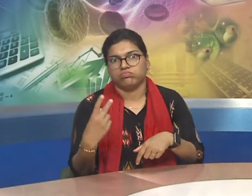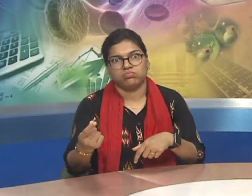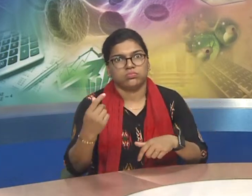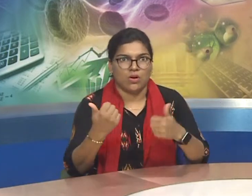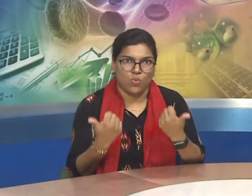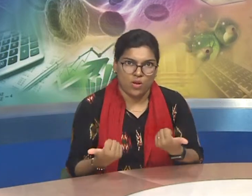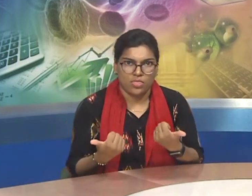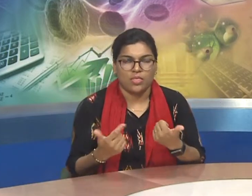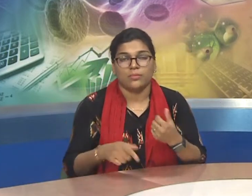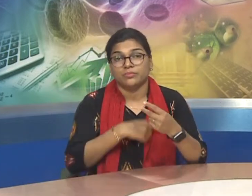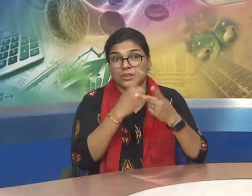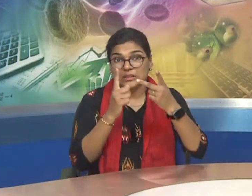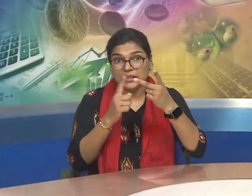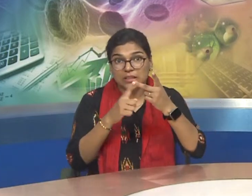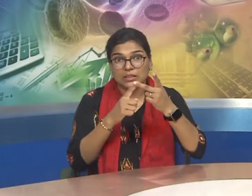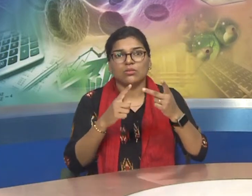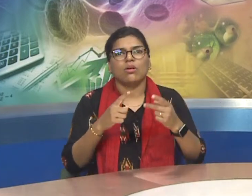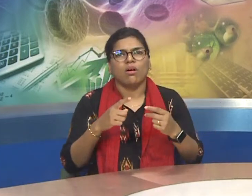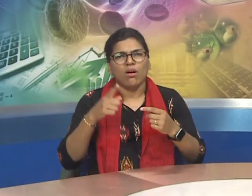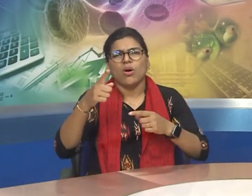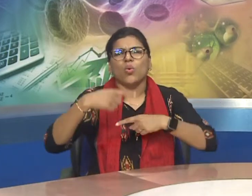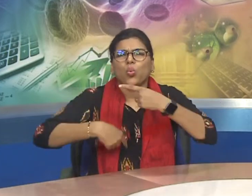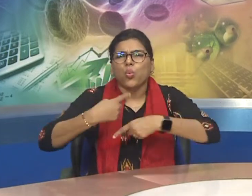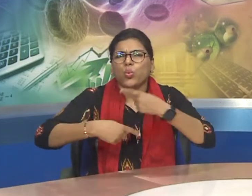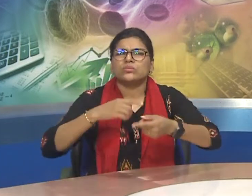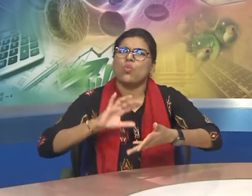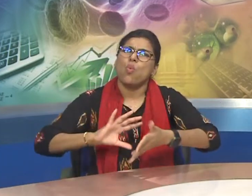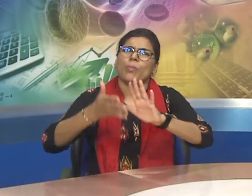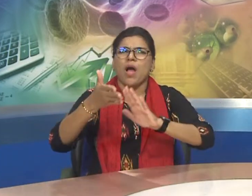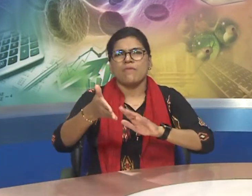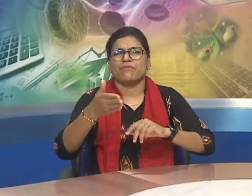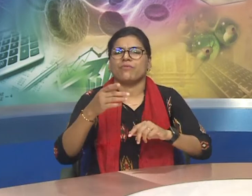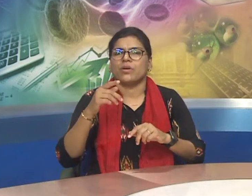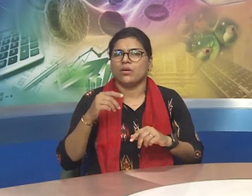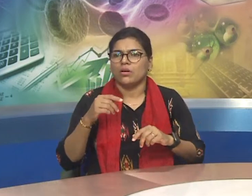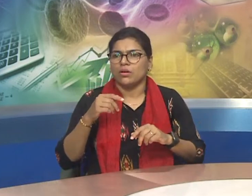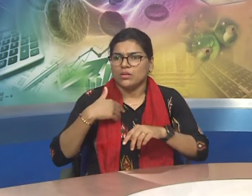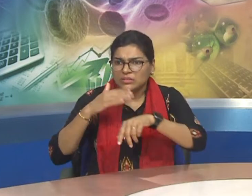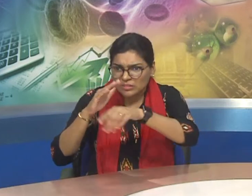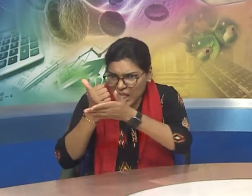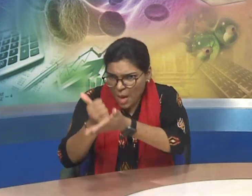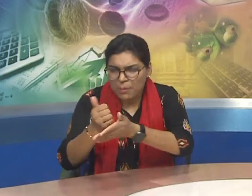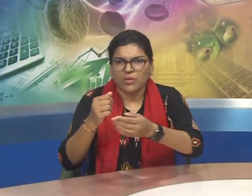We know that automated library services provide users with timely access to library materials,